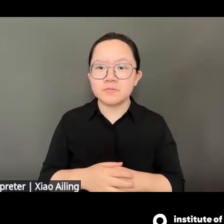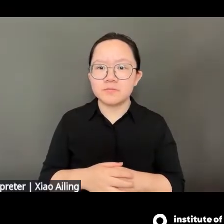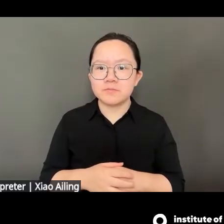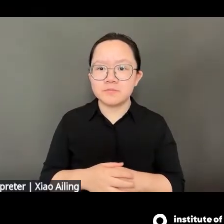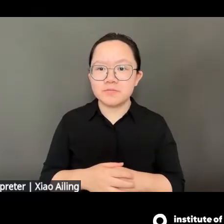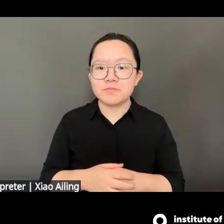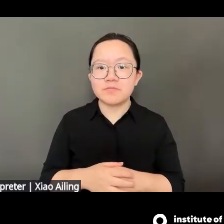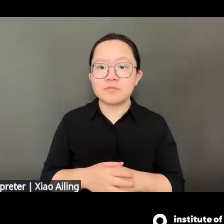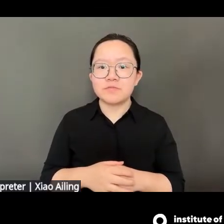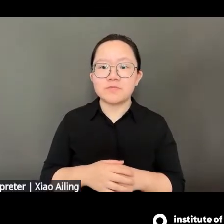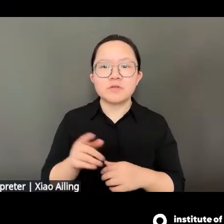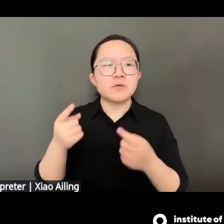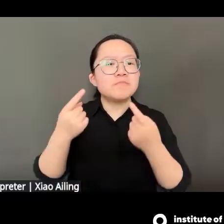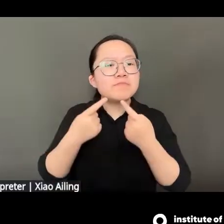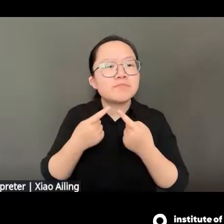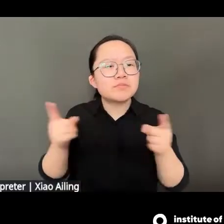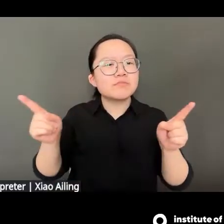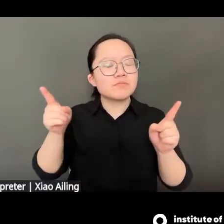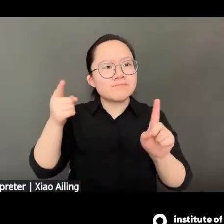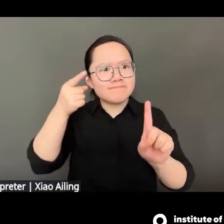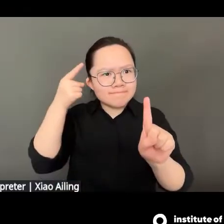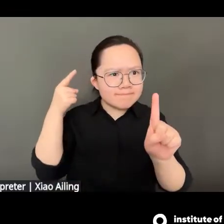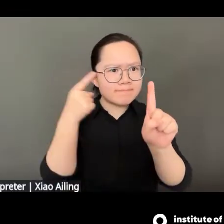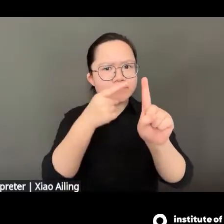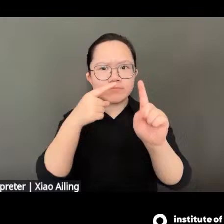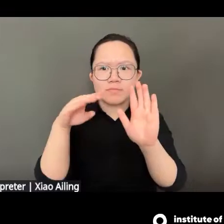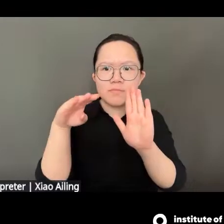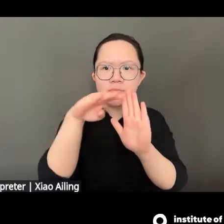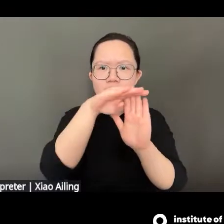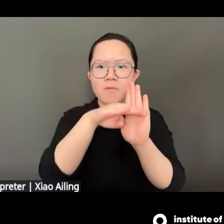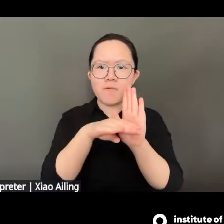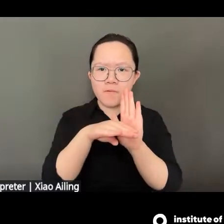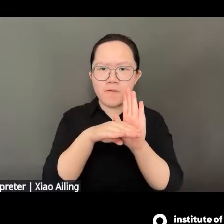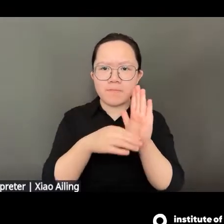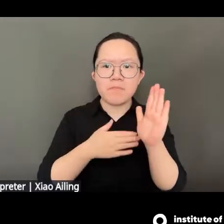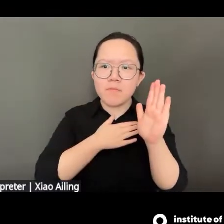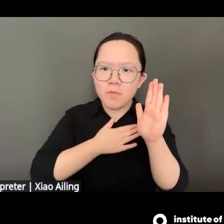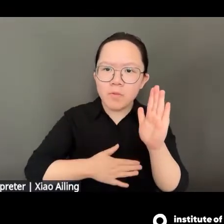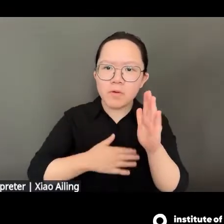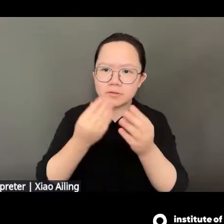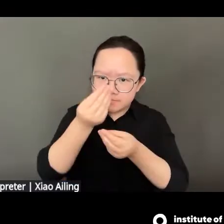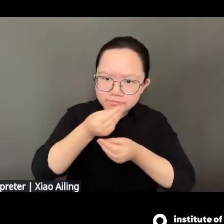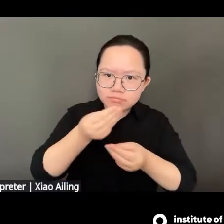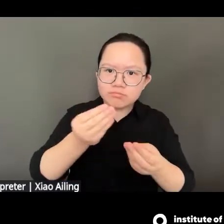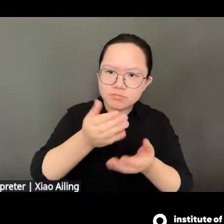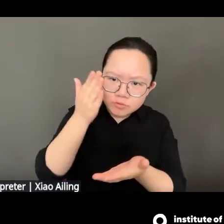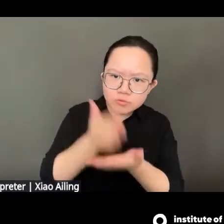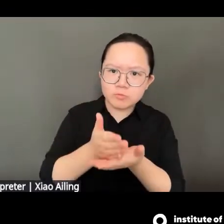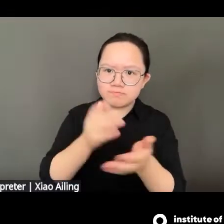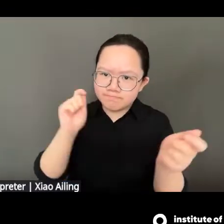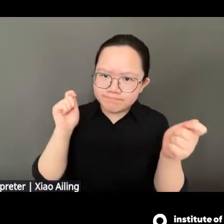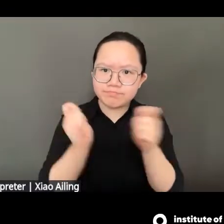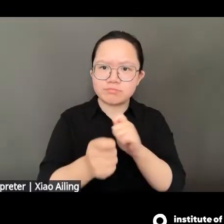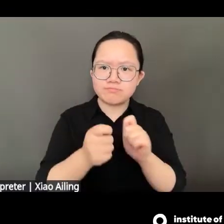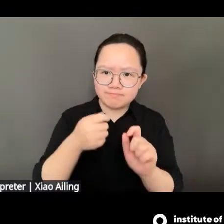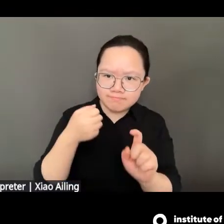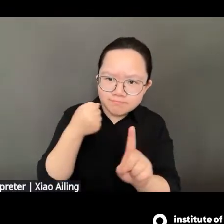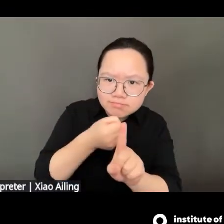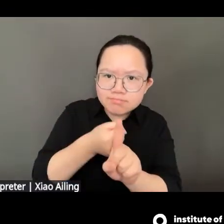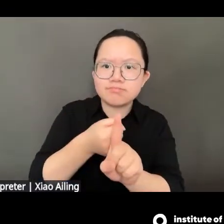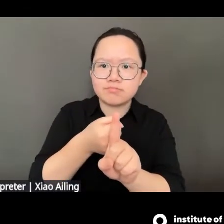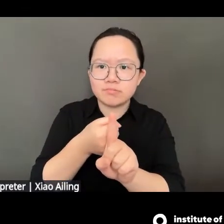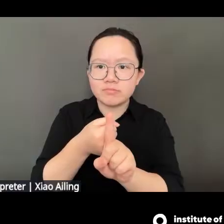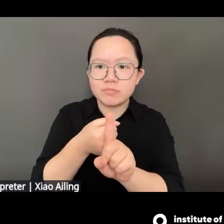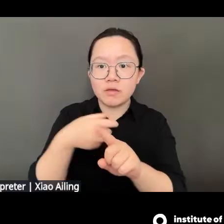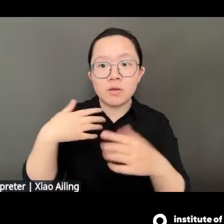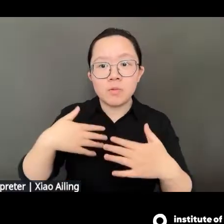change. We've had the privilege of working with some of the most knowledgeable and experienced practitioners in the sector.